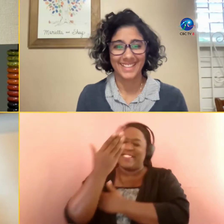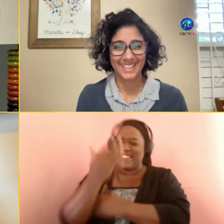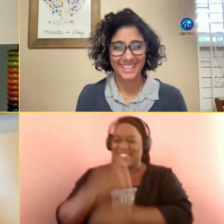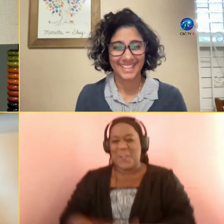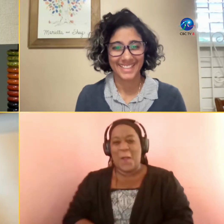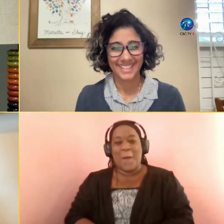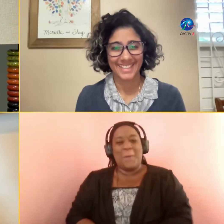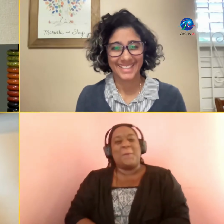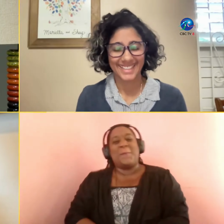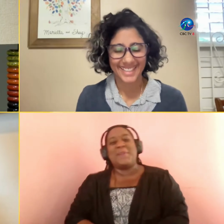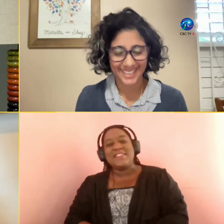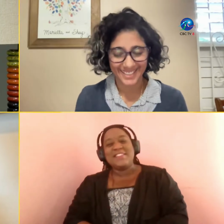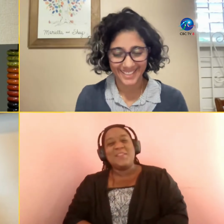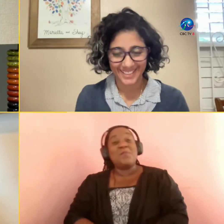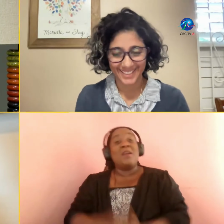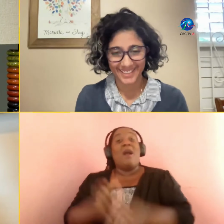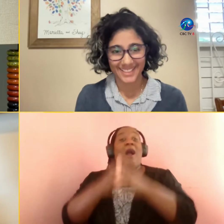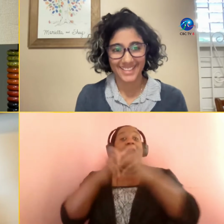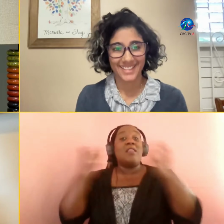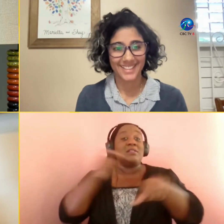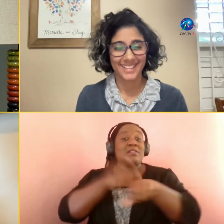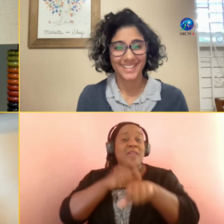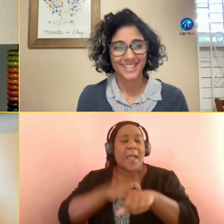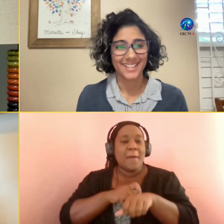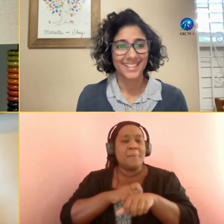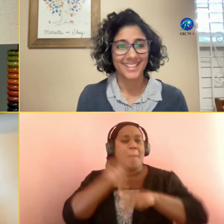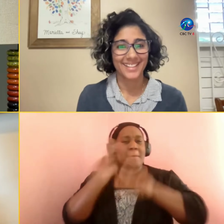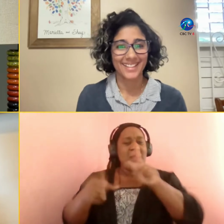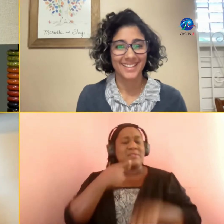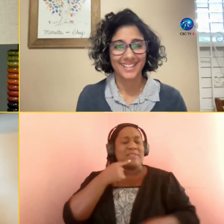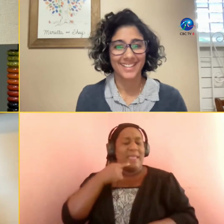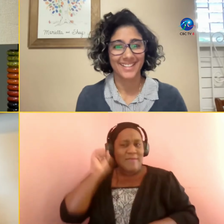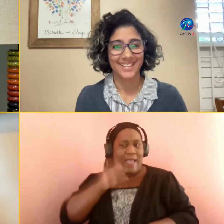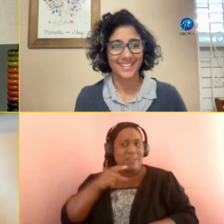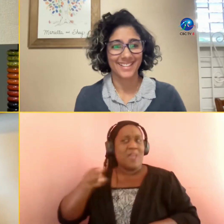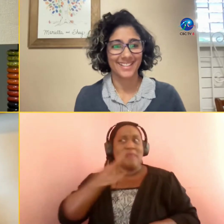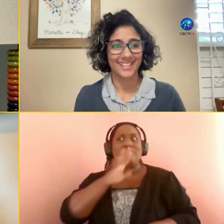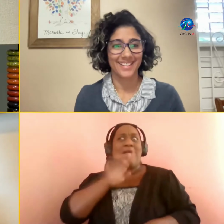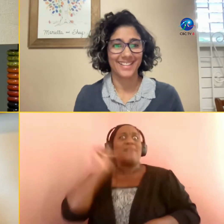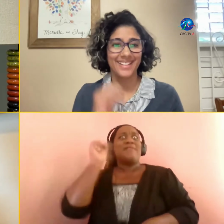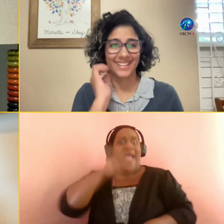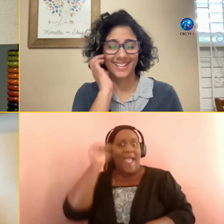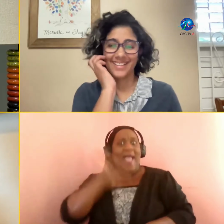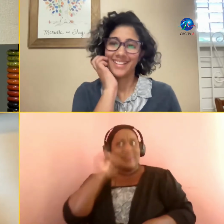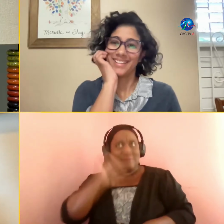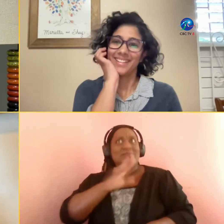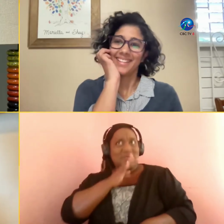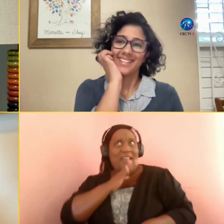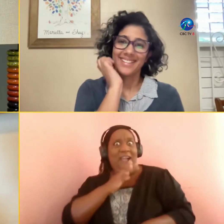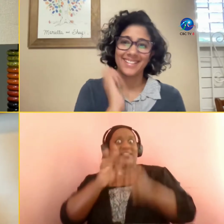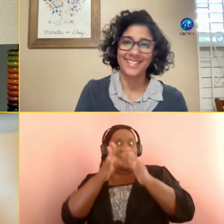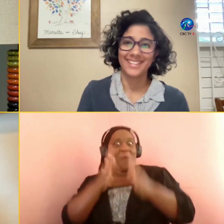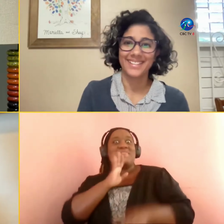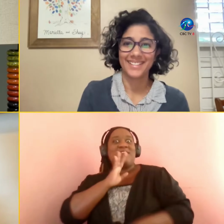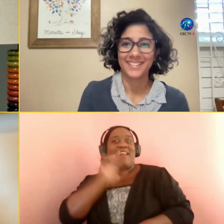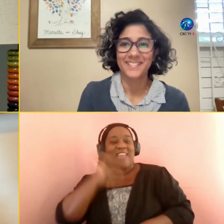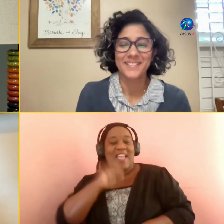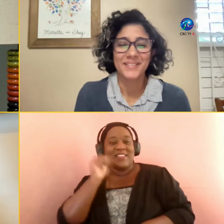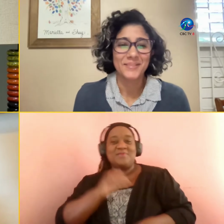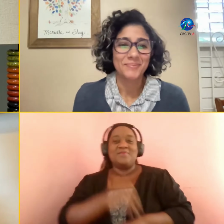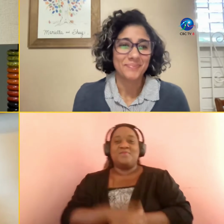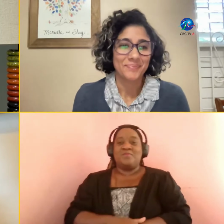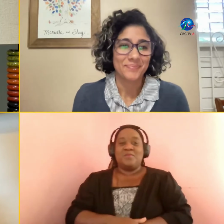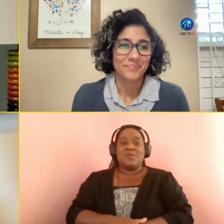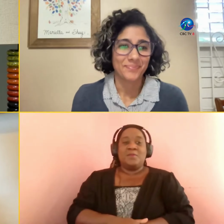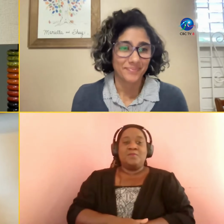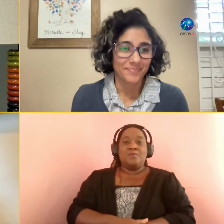You know a lot of times people ask do they talk? Yes they also speak and so Dr. Sibla let's talk a little bit